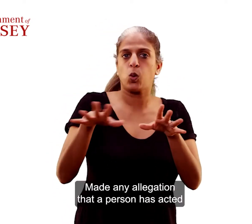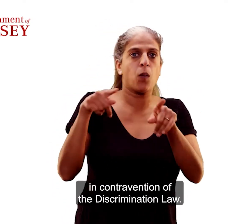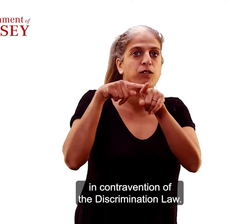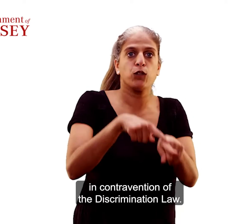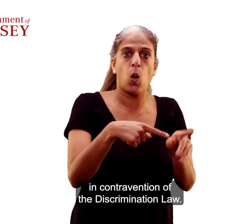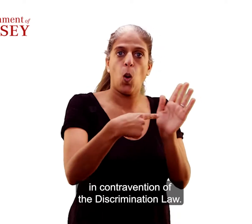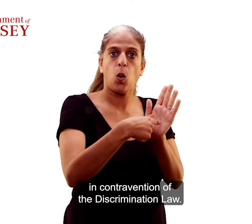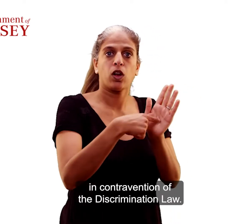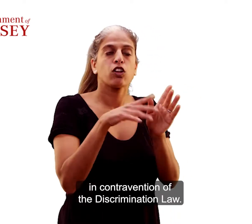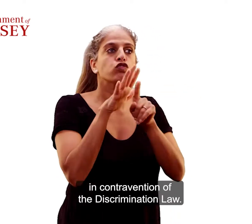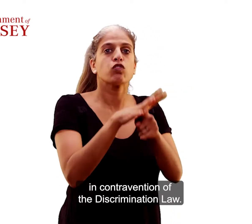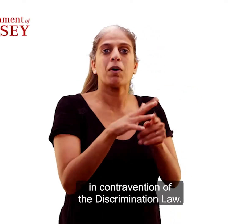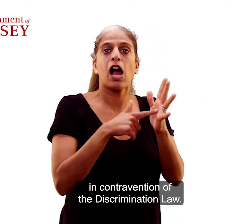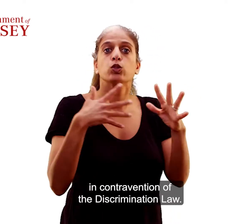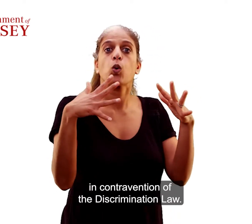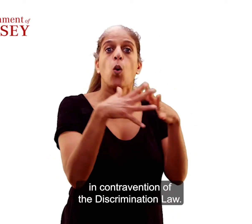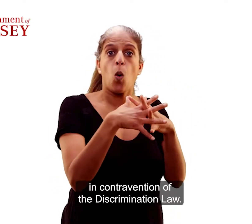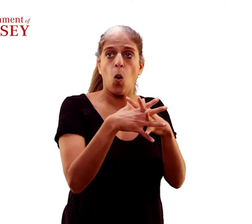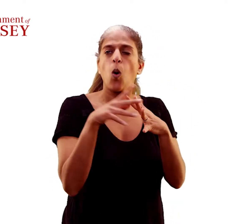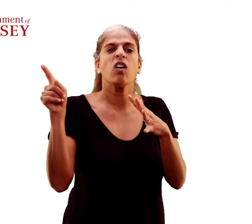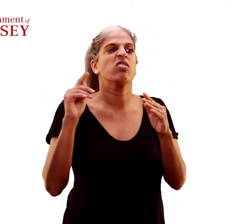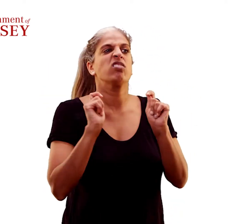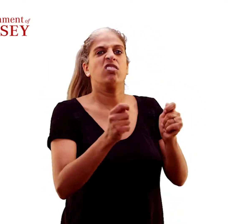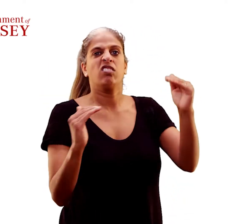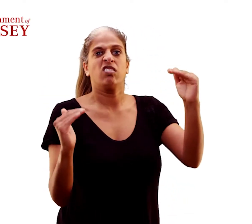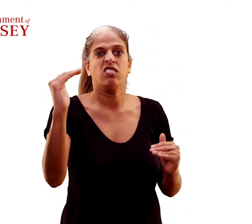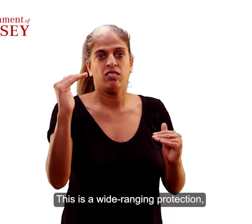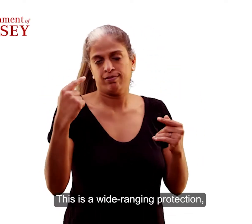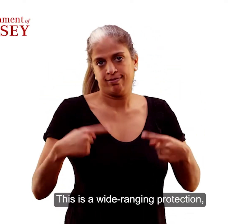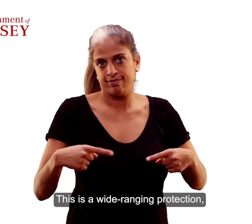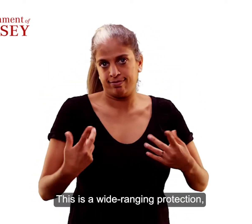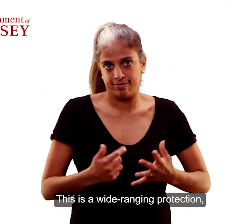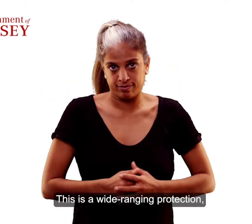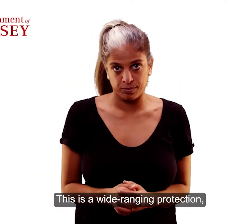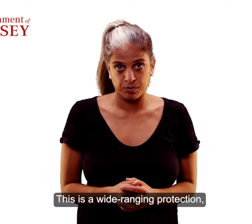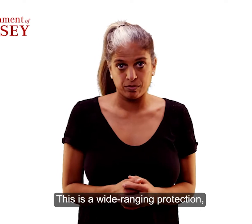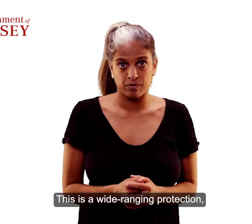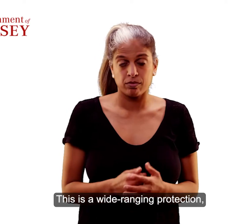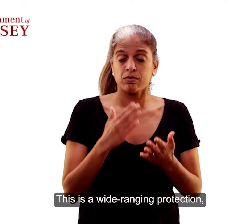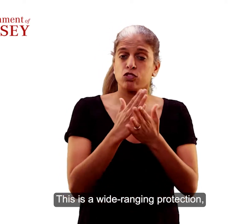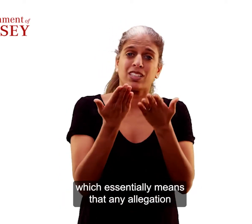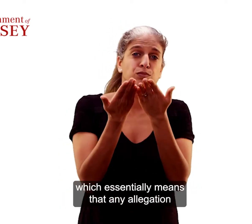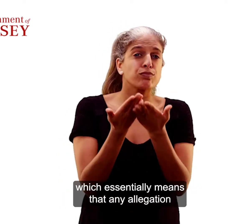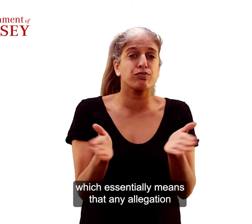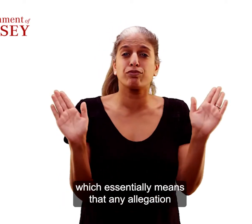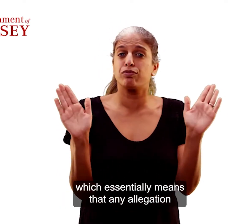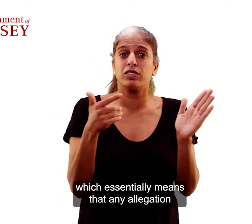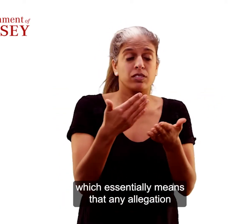in contravention of the discrimination law. This is a wide-ranging protection, which essentially means that